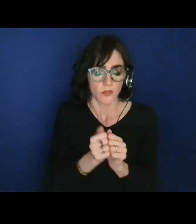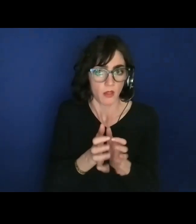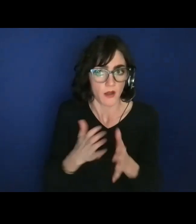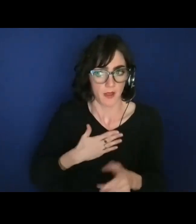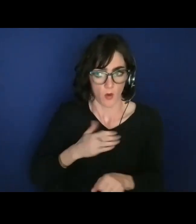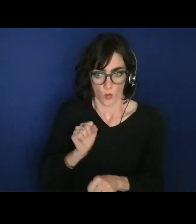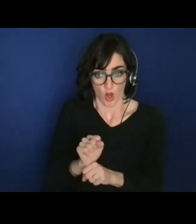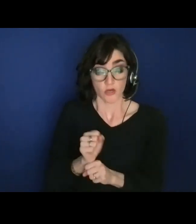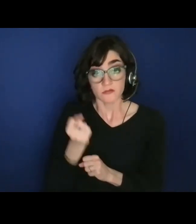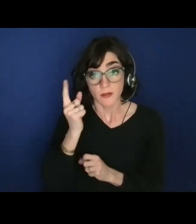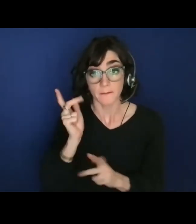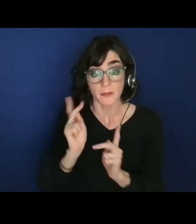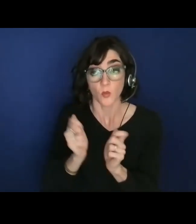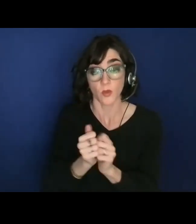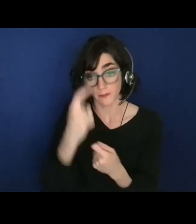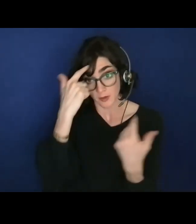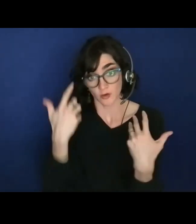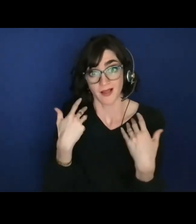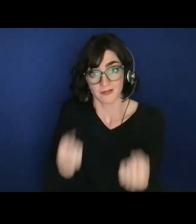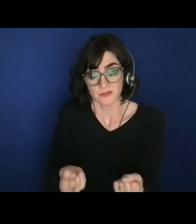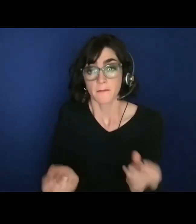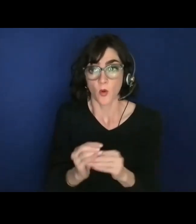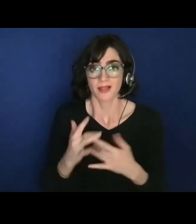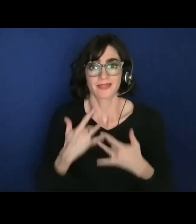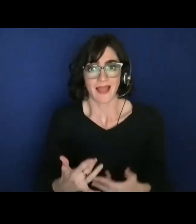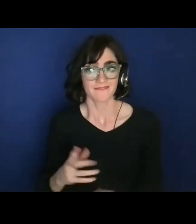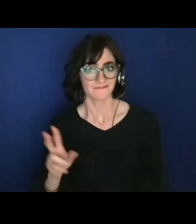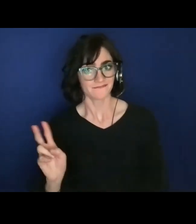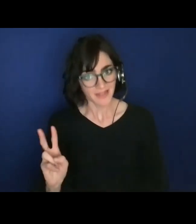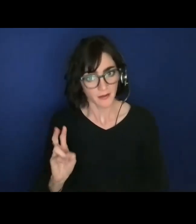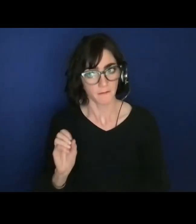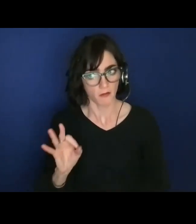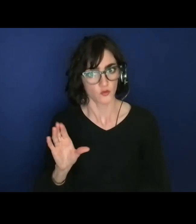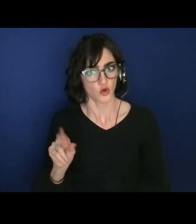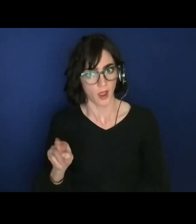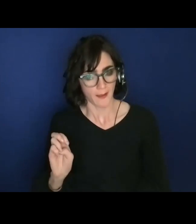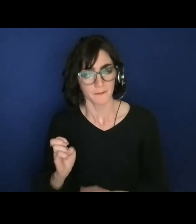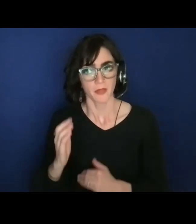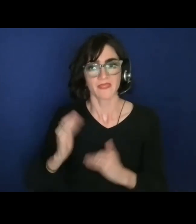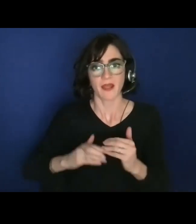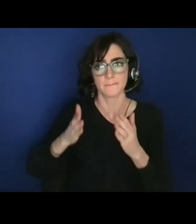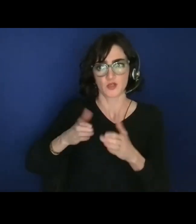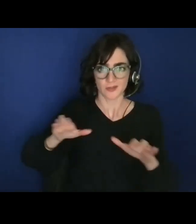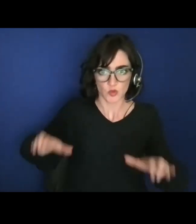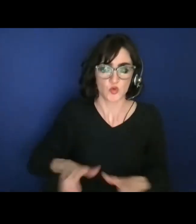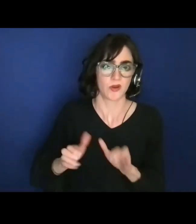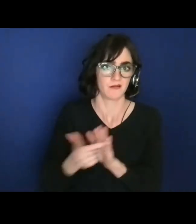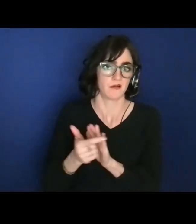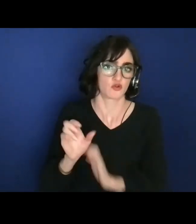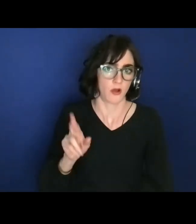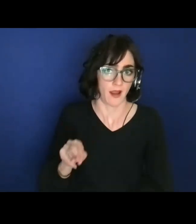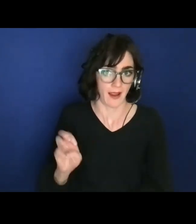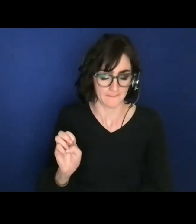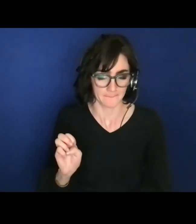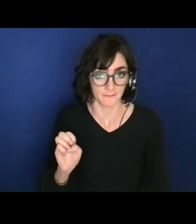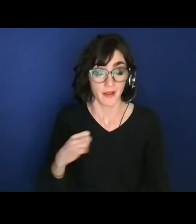more likely to be victims of crime than they are the perpetrators of crime. So the reason that's interesting to me is it suddenly slammed me in the face